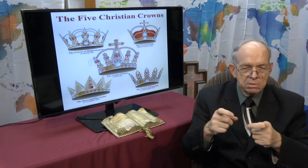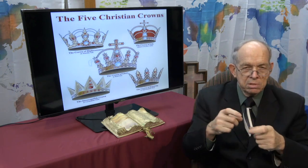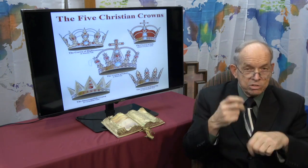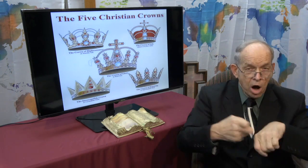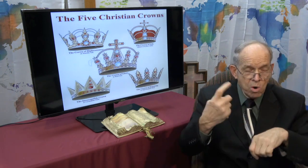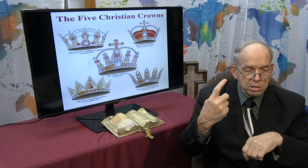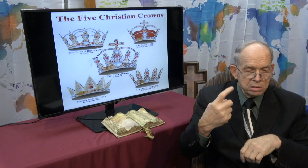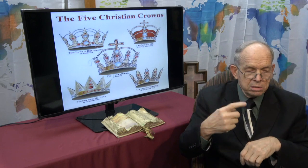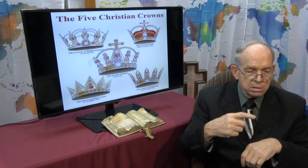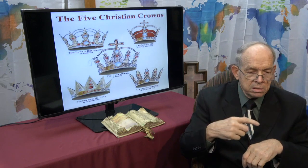It's our one.